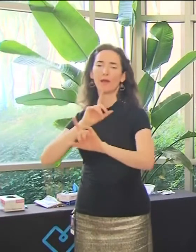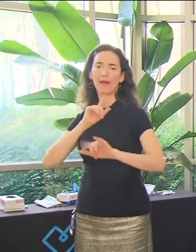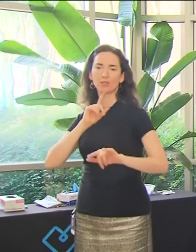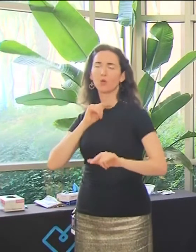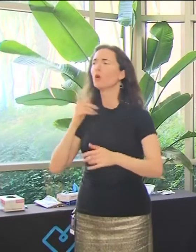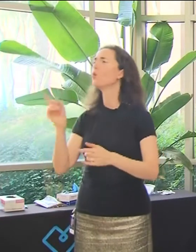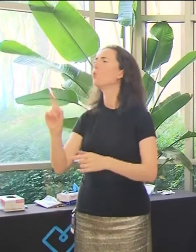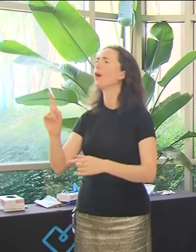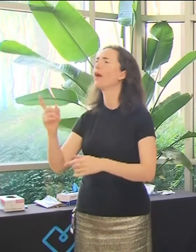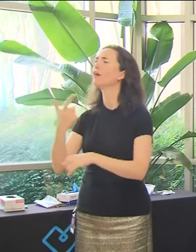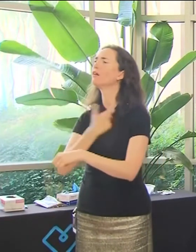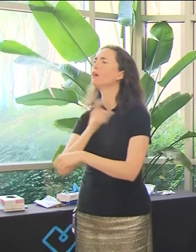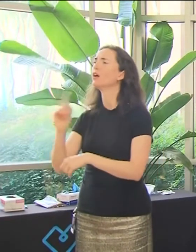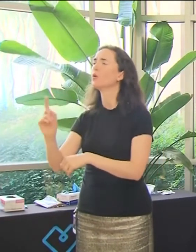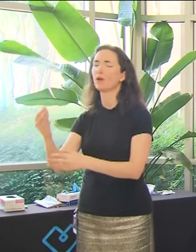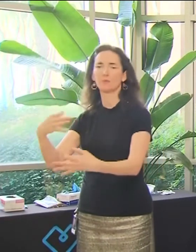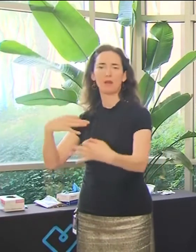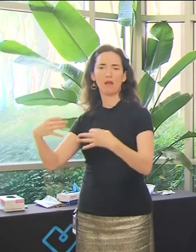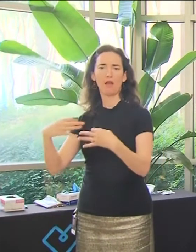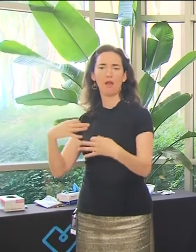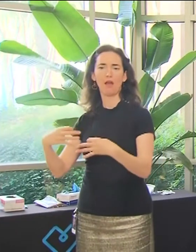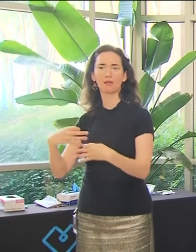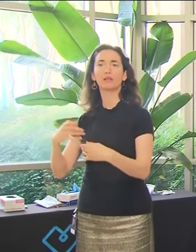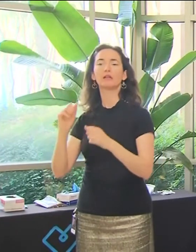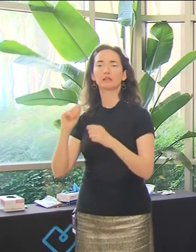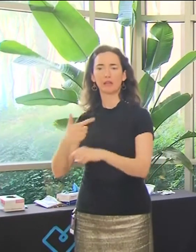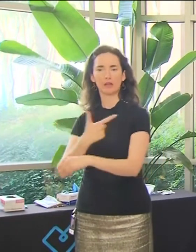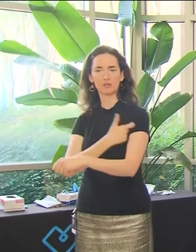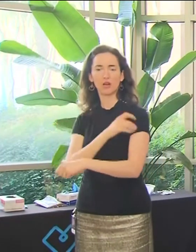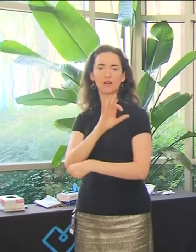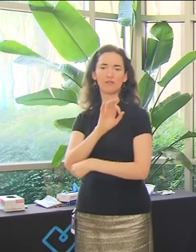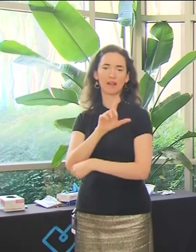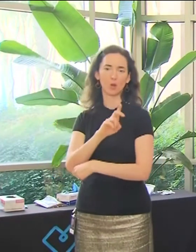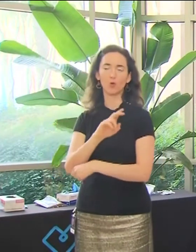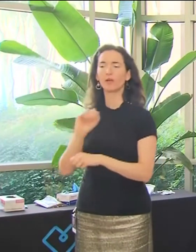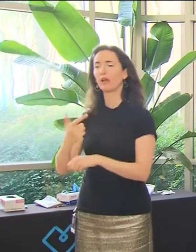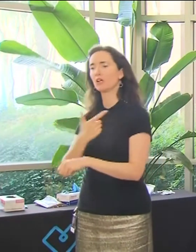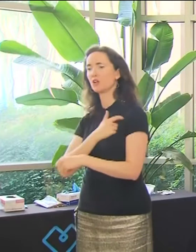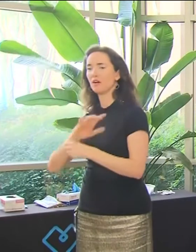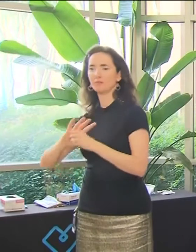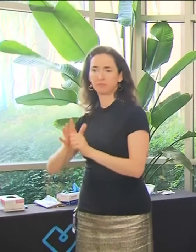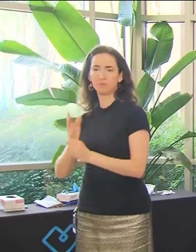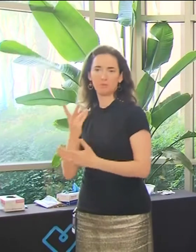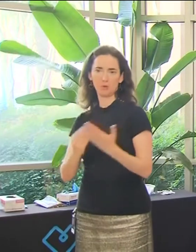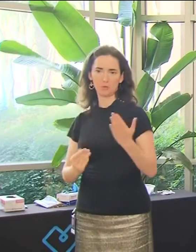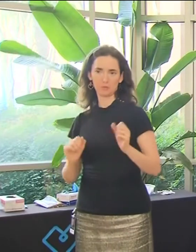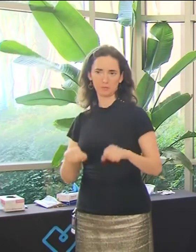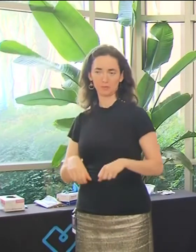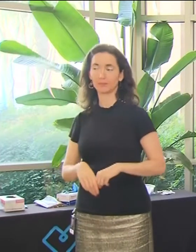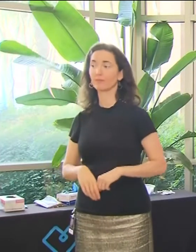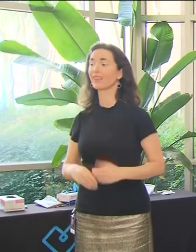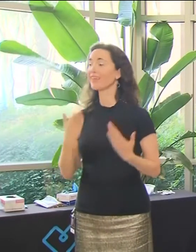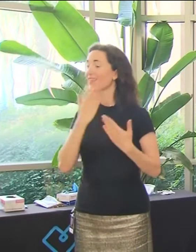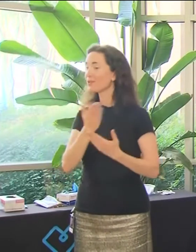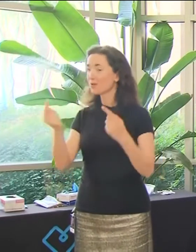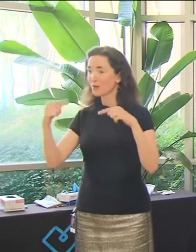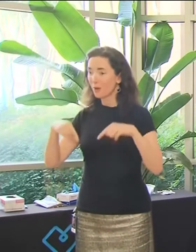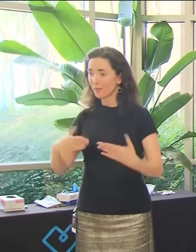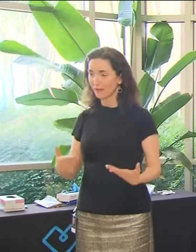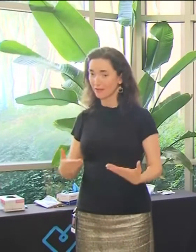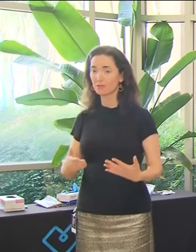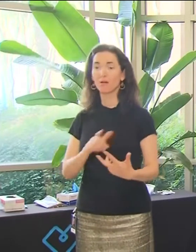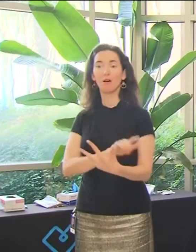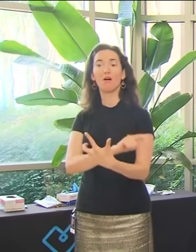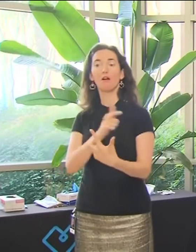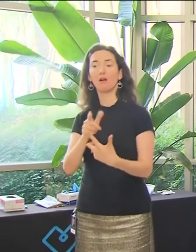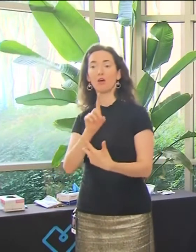get your flu shot and your COVID vaccine. So I thank you all for being here. Once Dr. Phillips